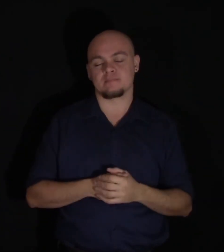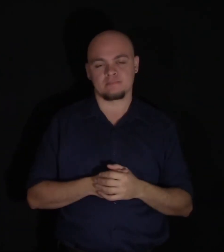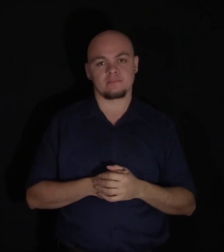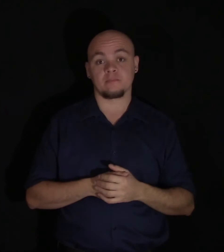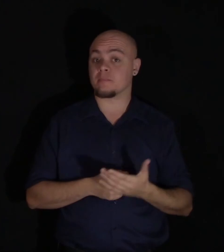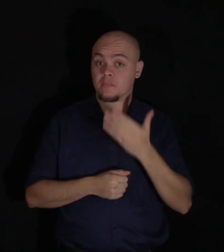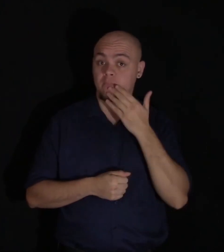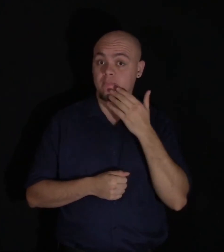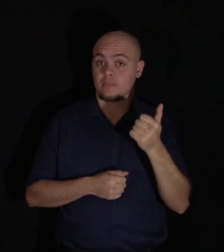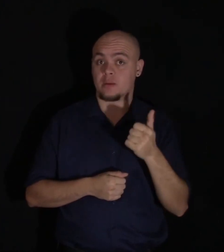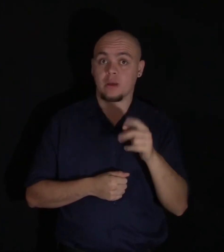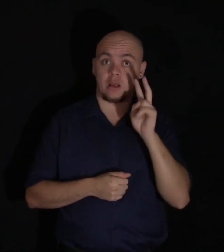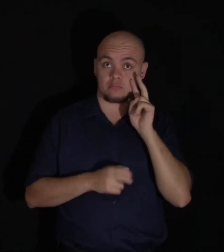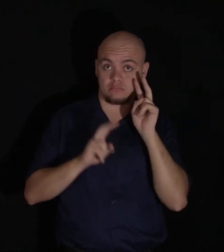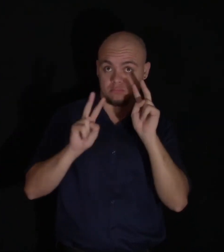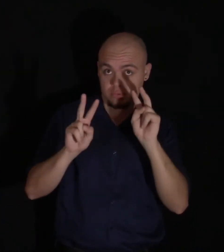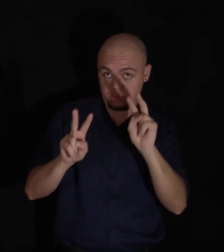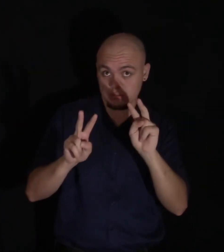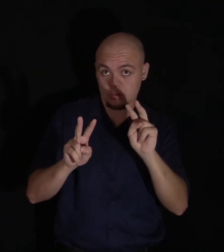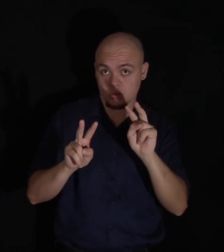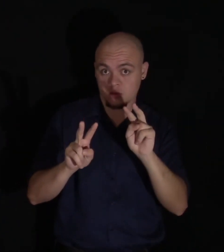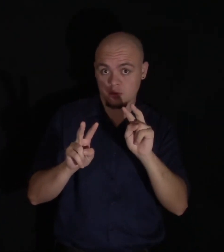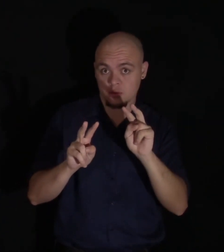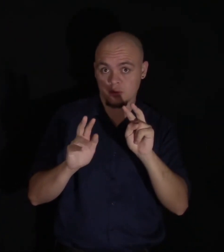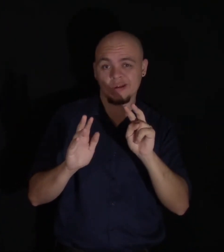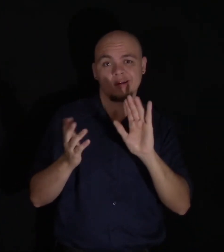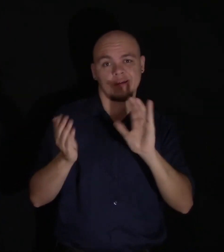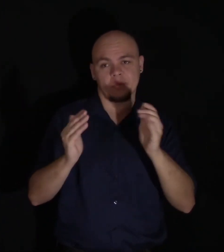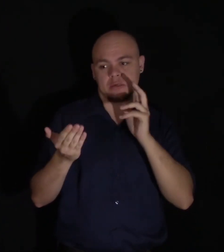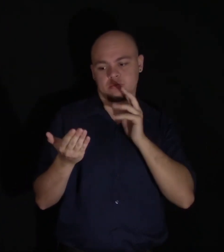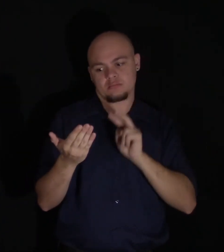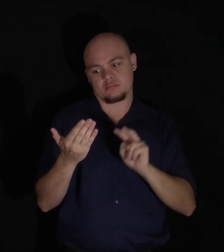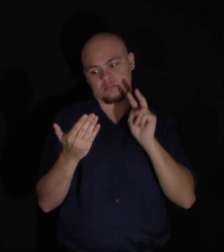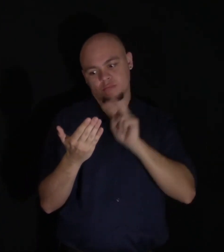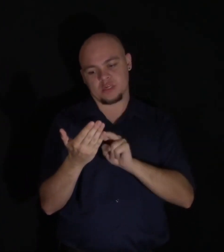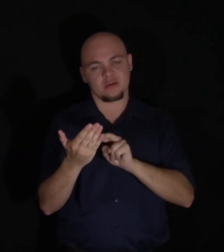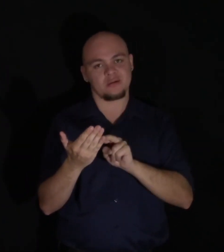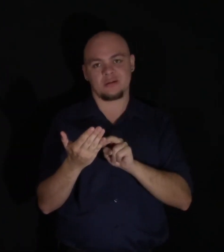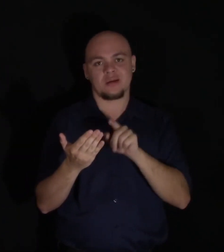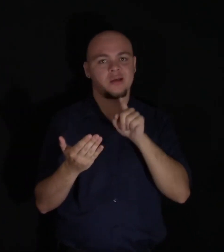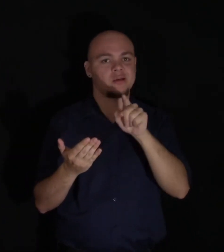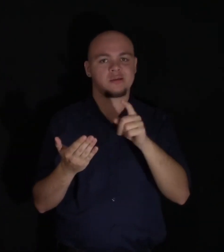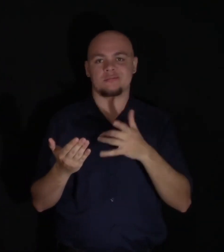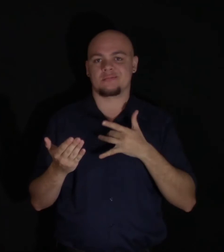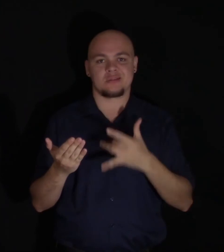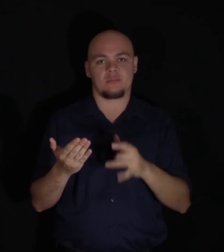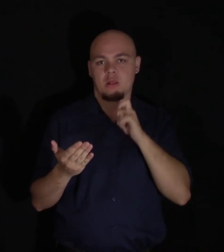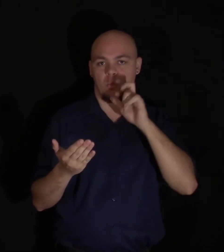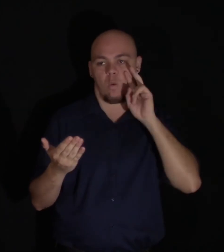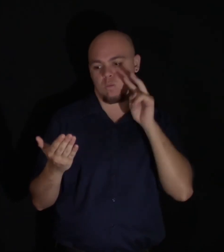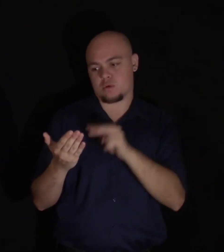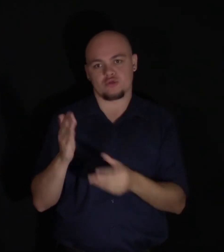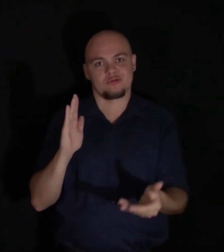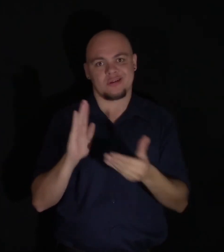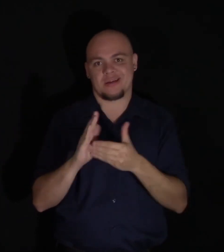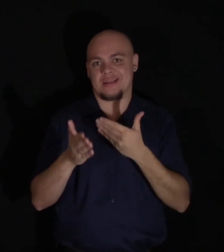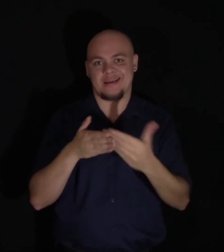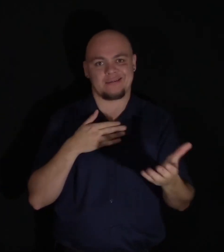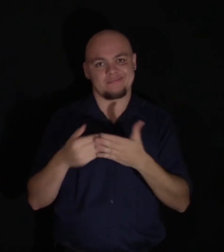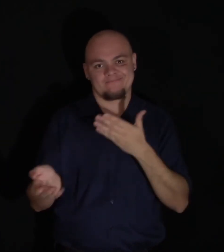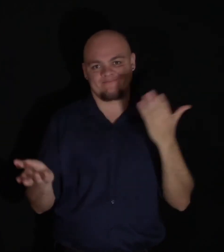better than when you watch that tape, which you probably won't watch. So that's a life